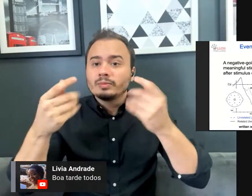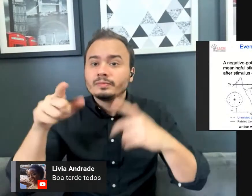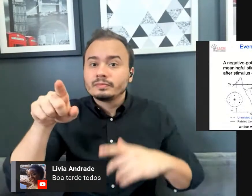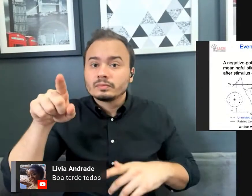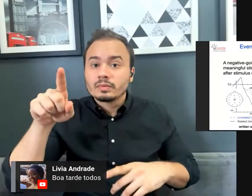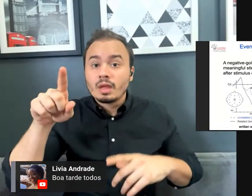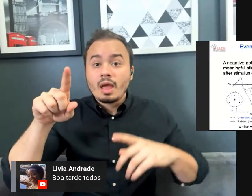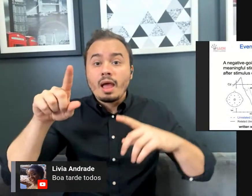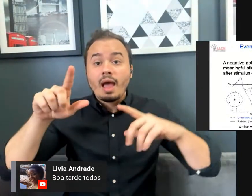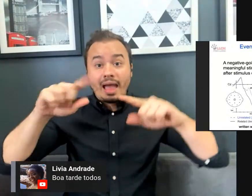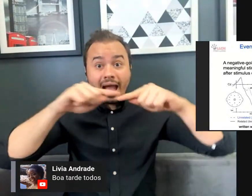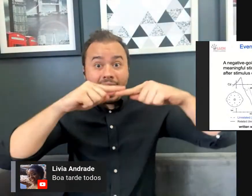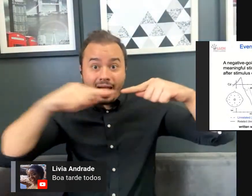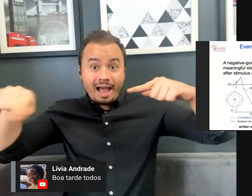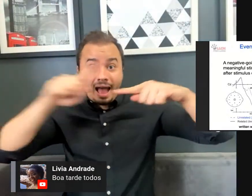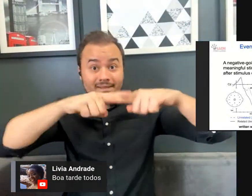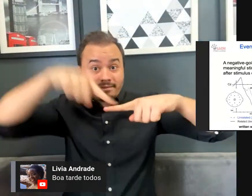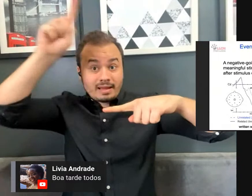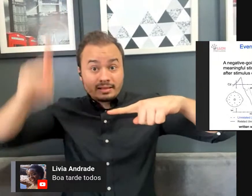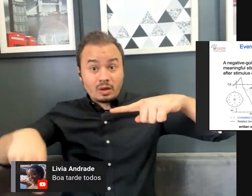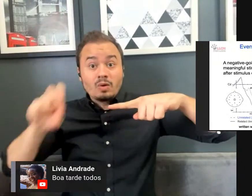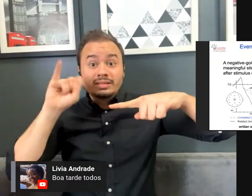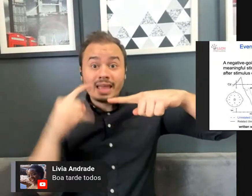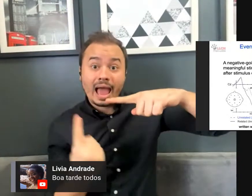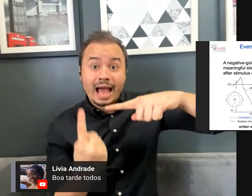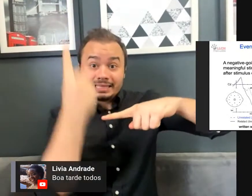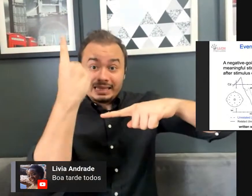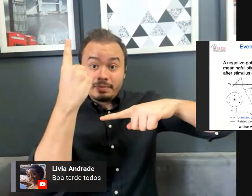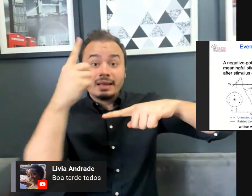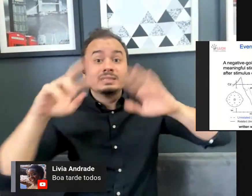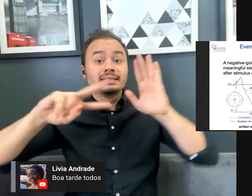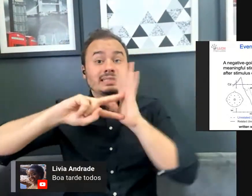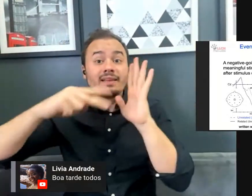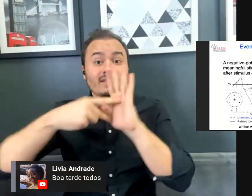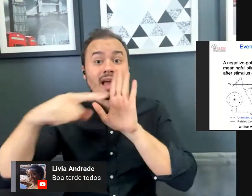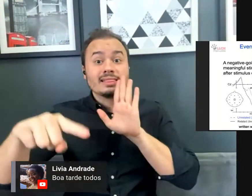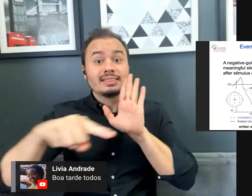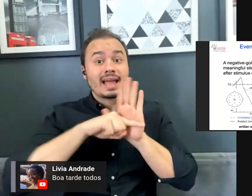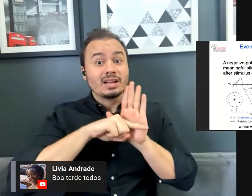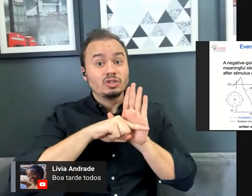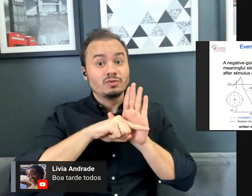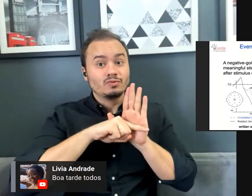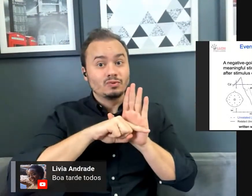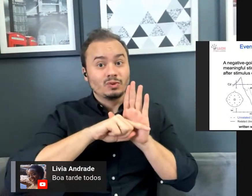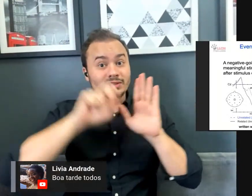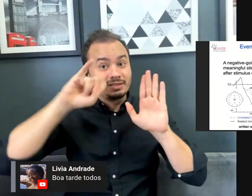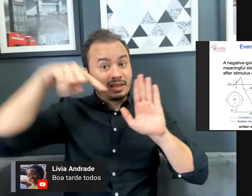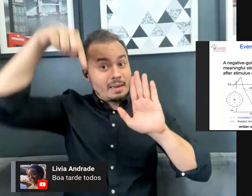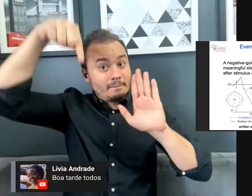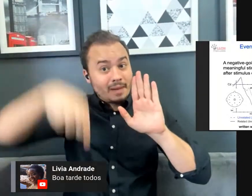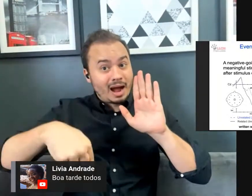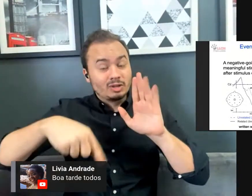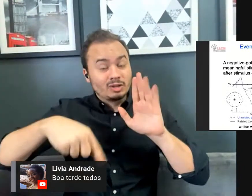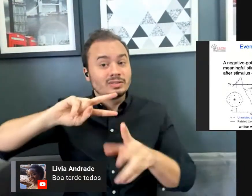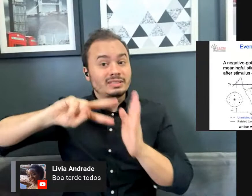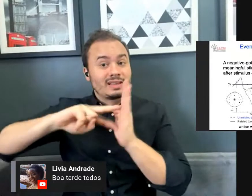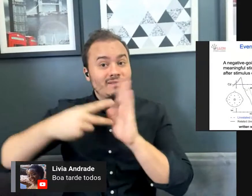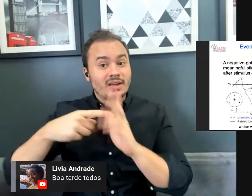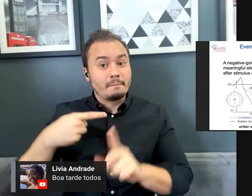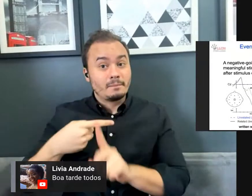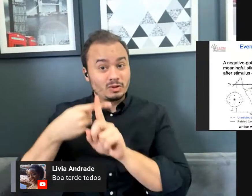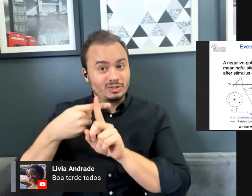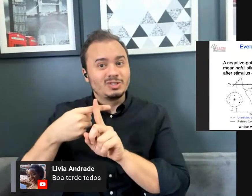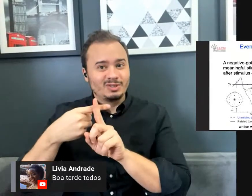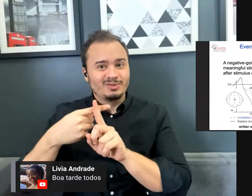going brainwave that's elicited by meaningful stimuli. And here we're going to be looking at words. It peaks about 400 milliseconds